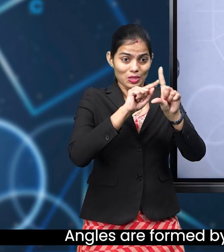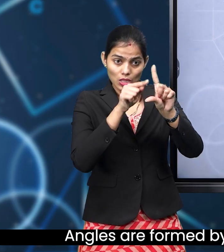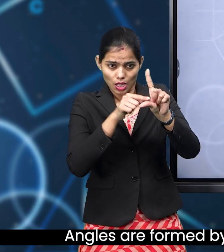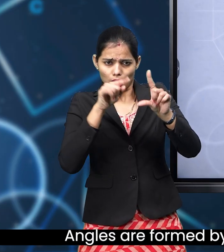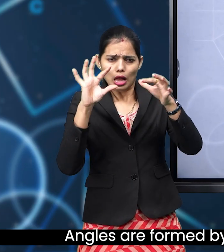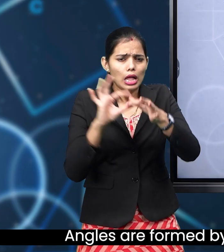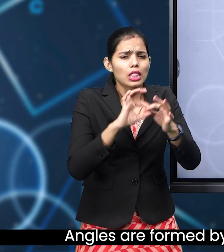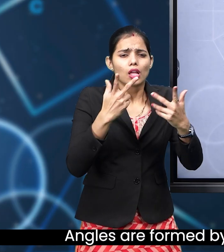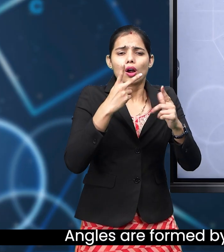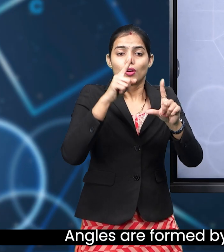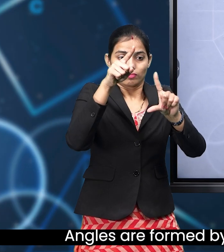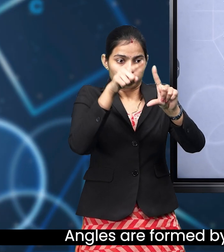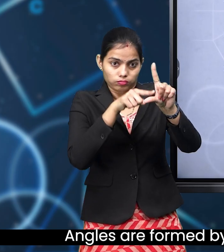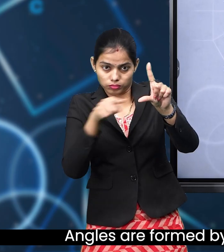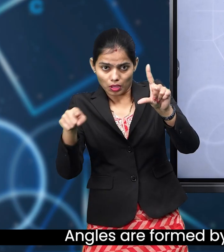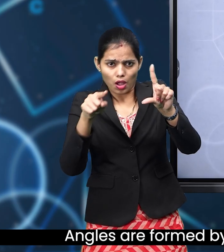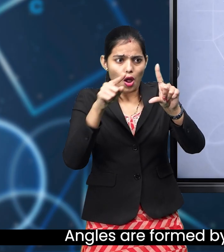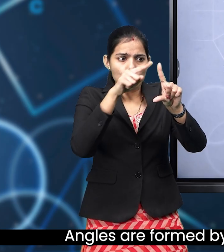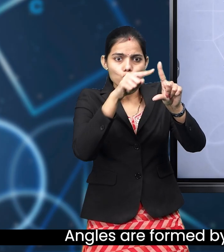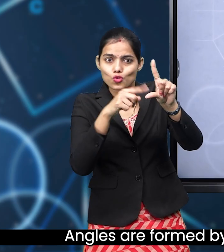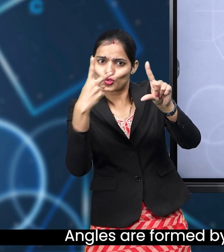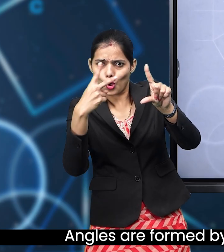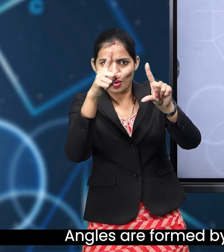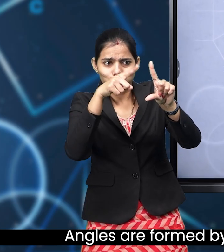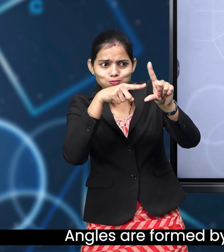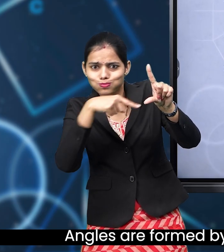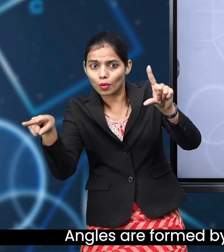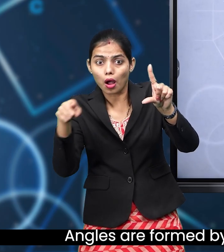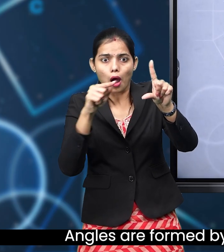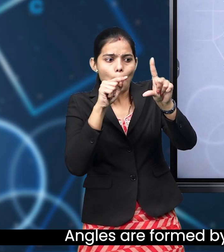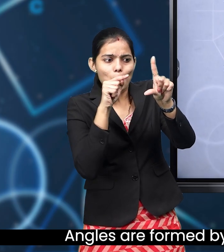Angles are formed by two rays with a common endpoint.